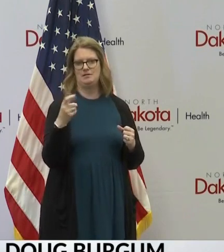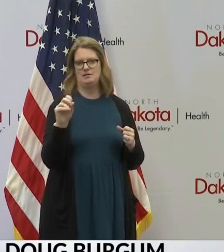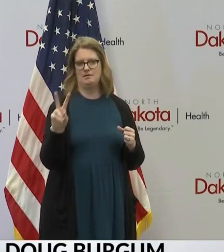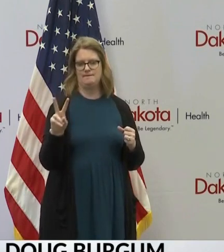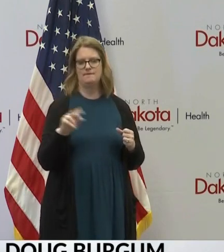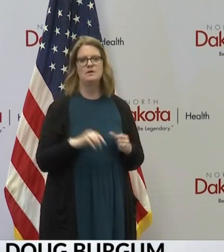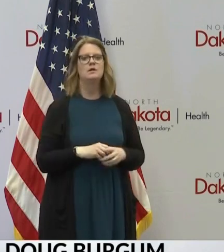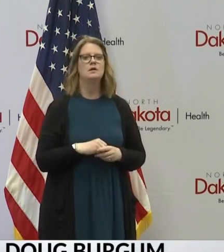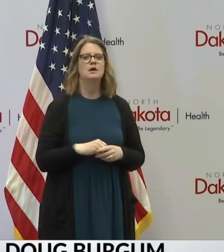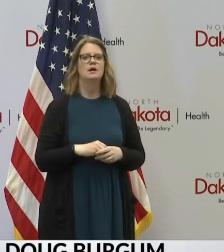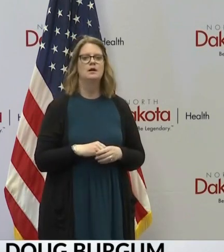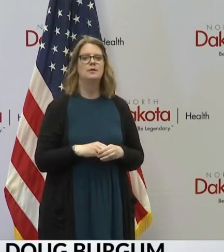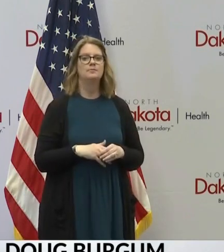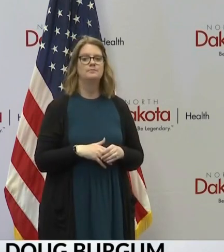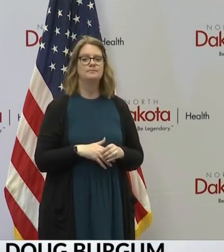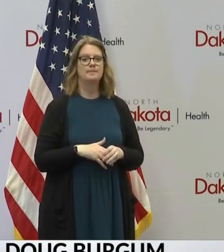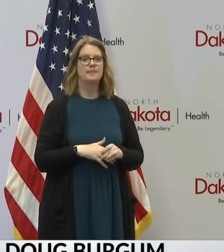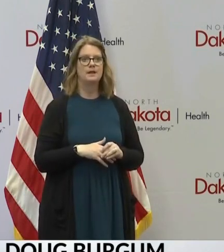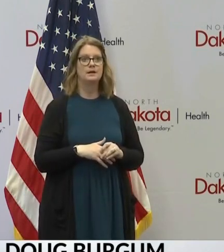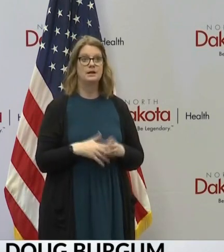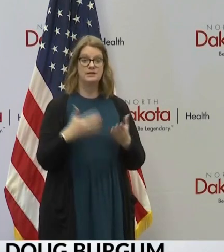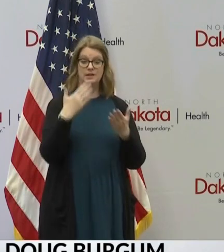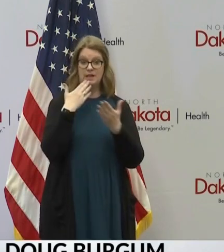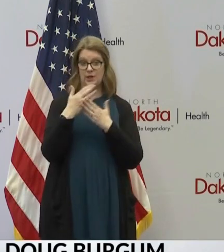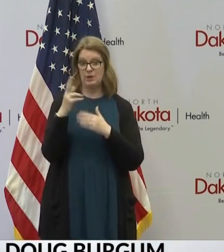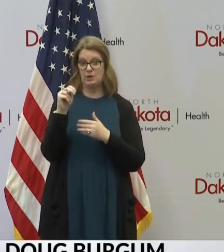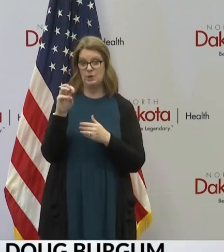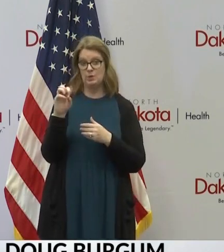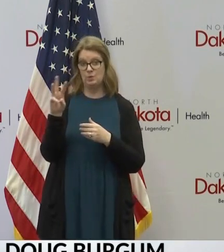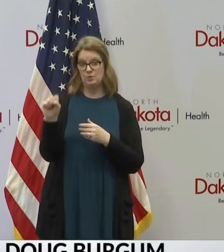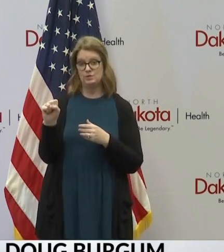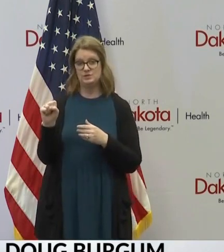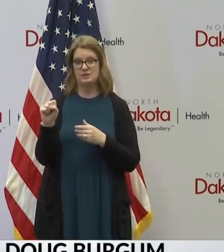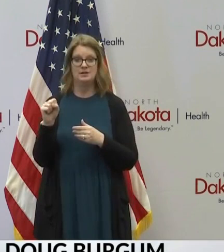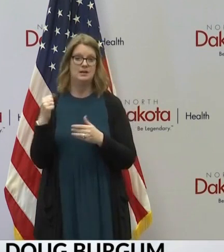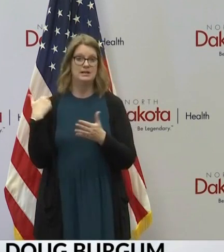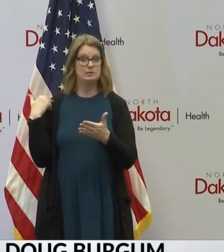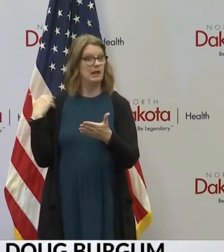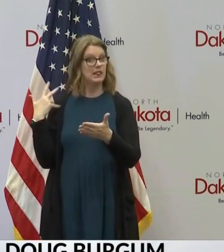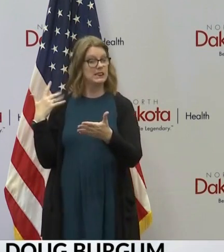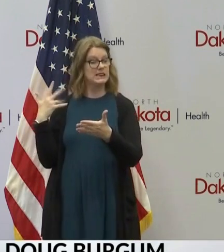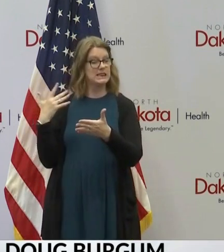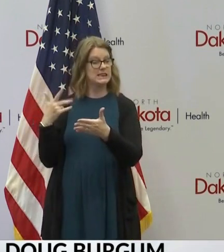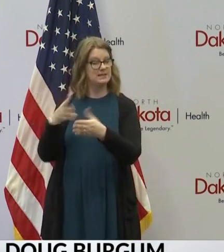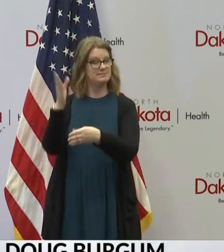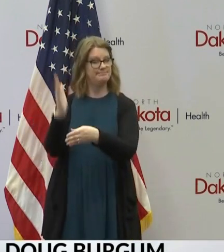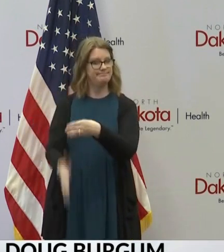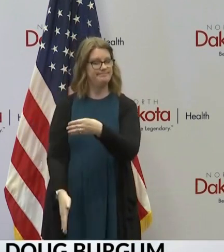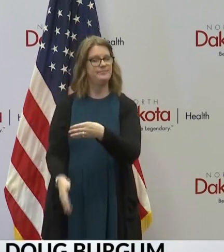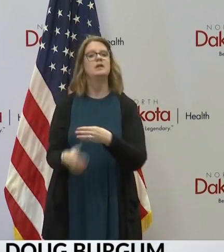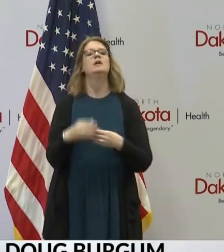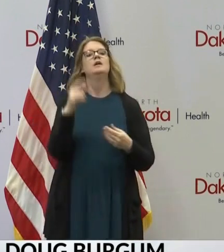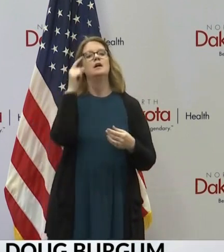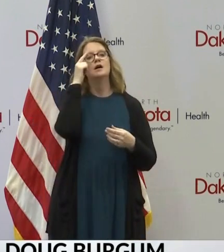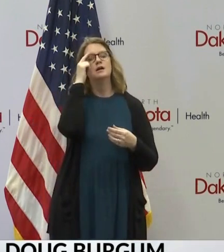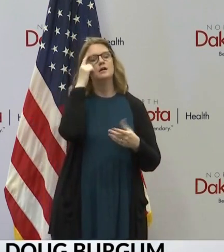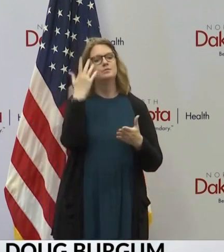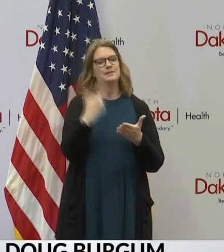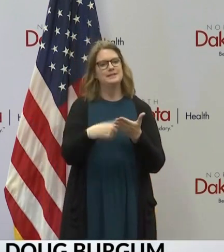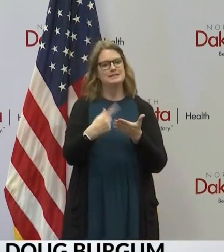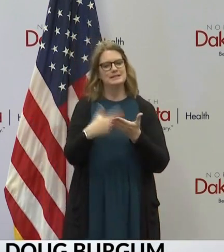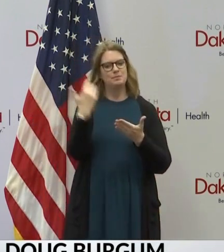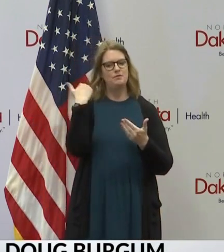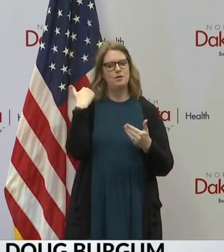behavioralhealth.nd.gov. Okay? And then under the good news section, as we head towards the finish line here, we've talked about this before from the